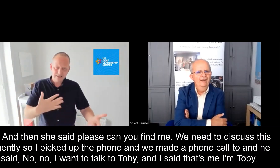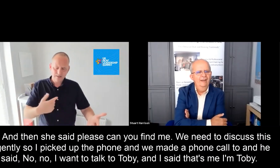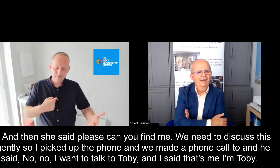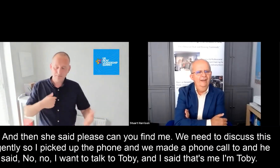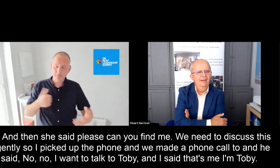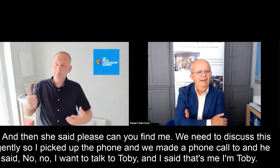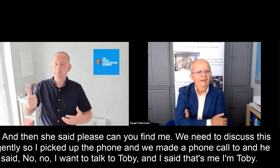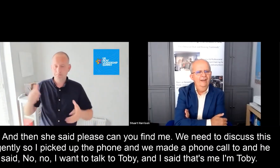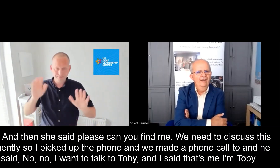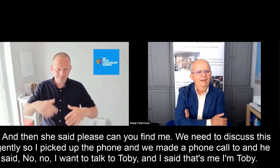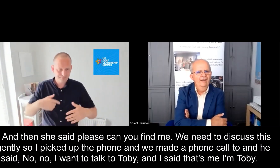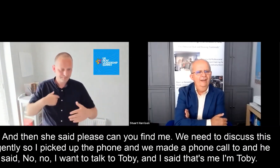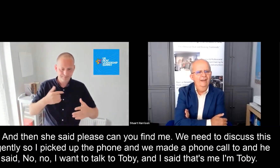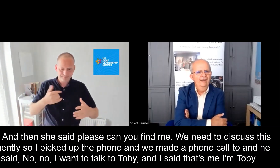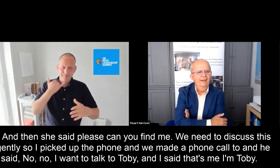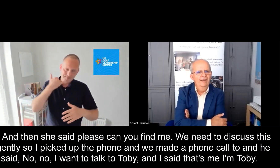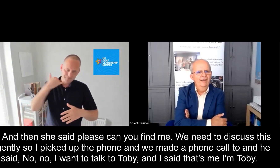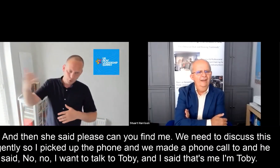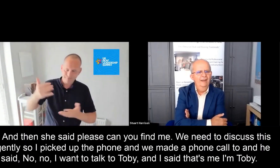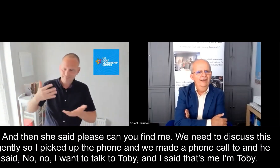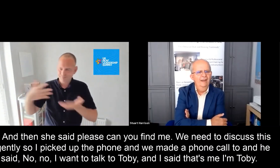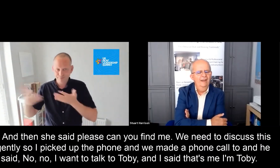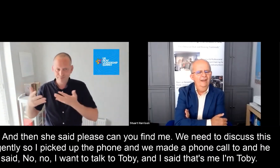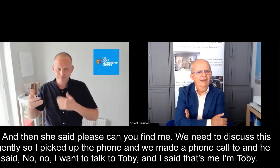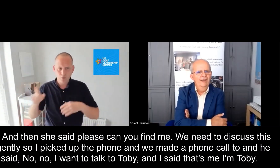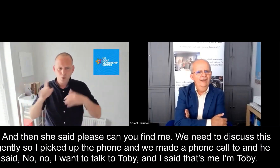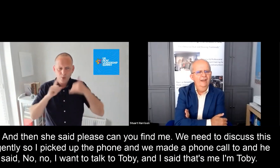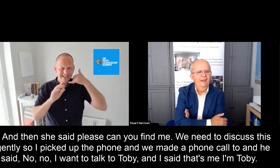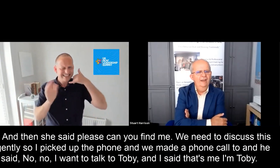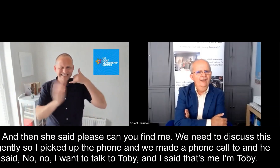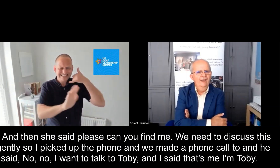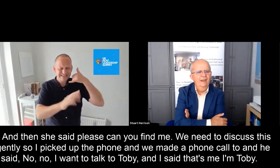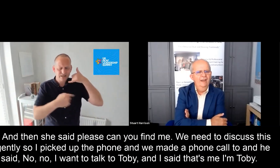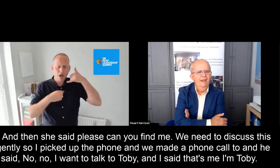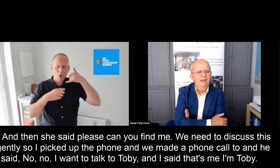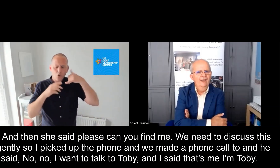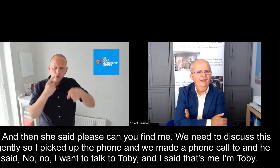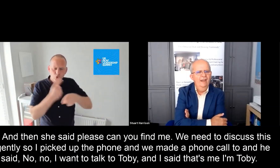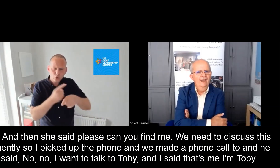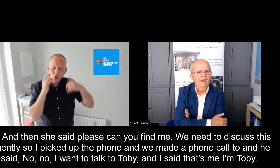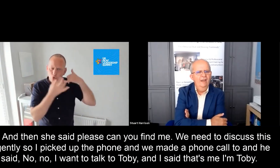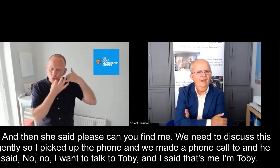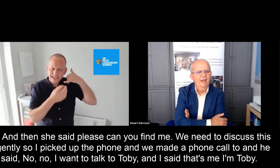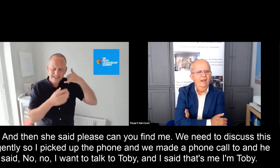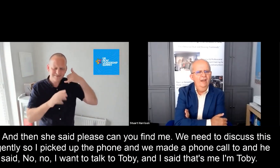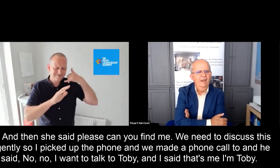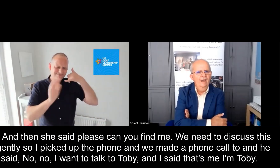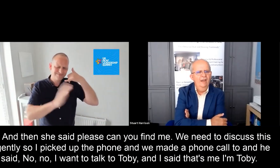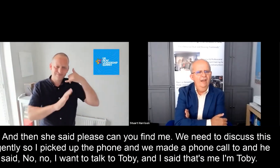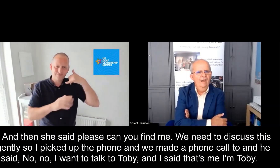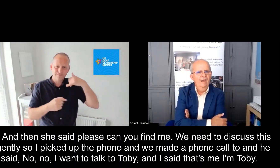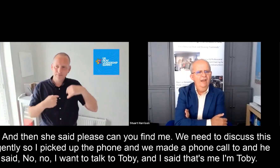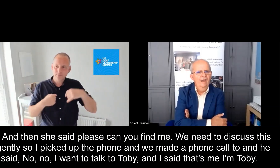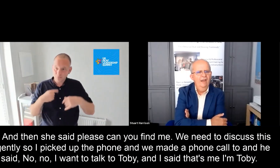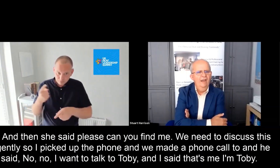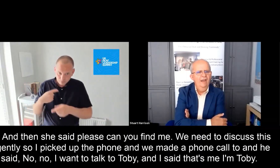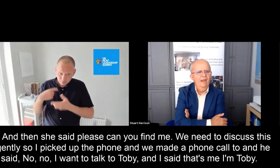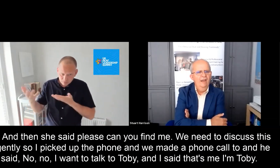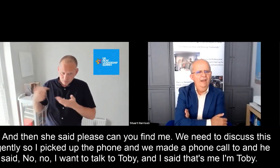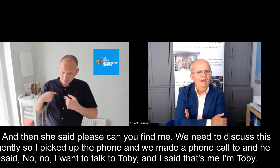then she said, please, can you phone me? We need to discuss this urgently. So I picked up the phone and we made a phone call to her. And she said, no, I want to talk to